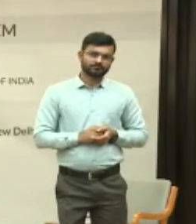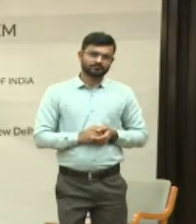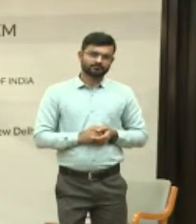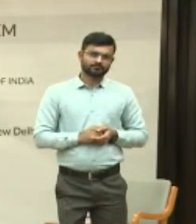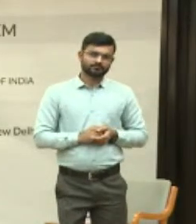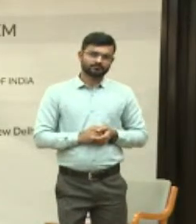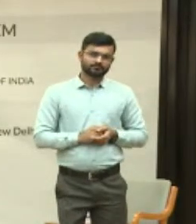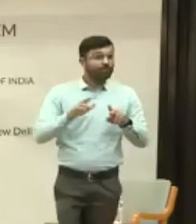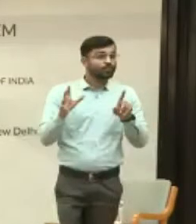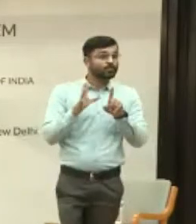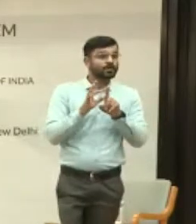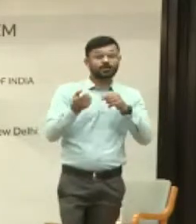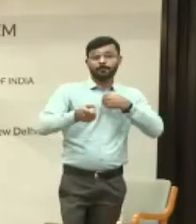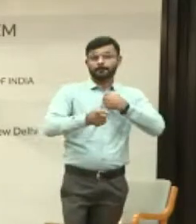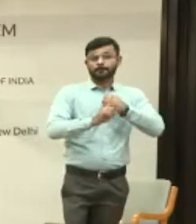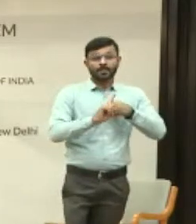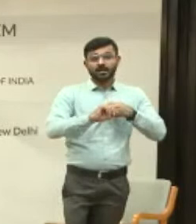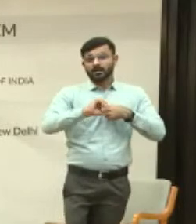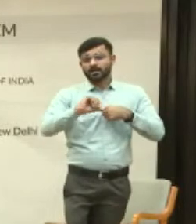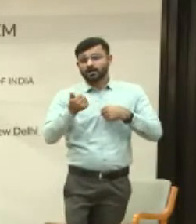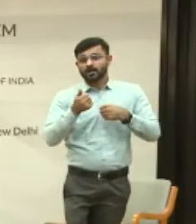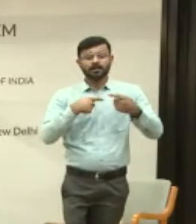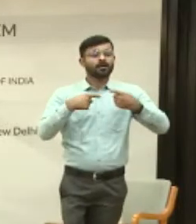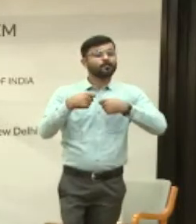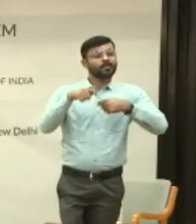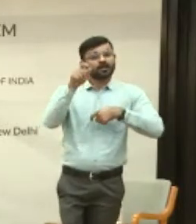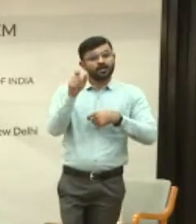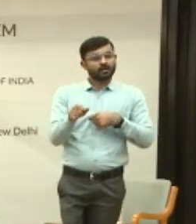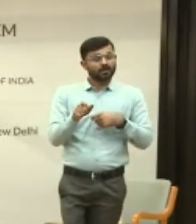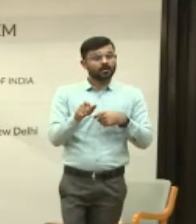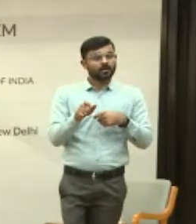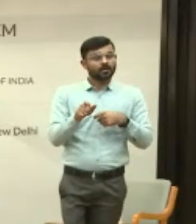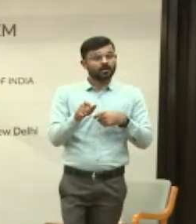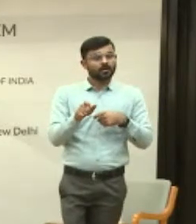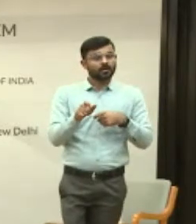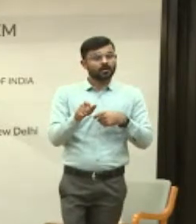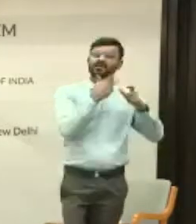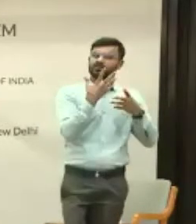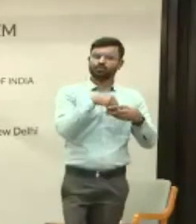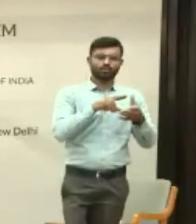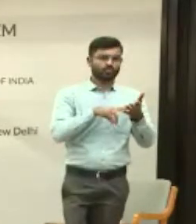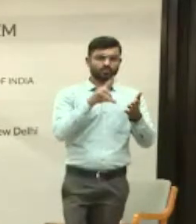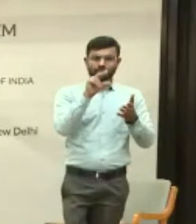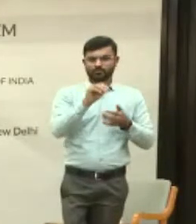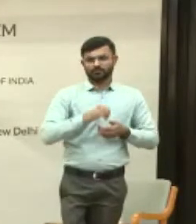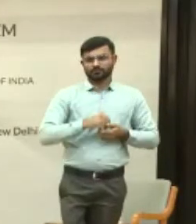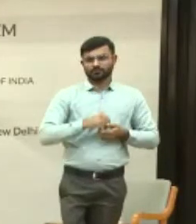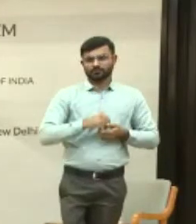So effectively, punishing the entrepreneur, not the enterprise.